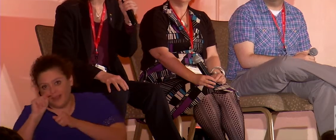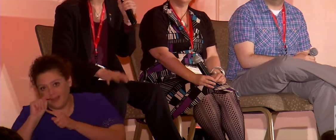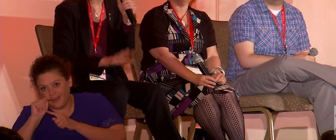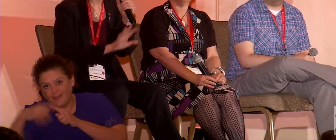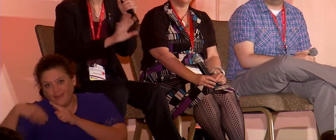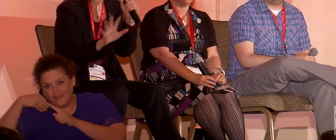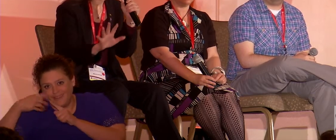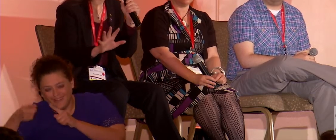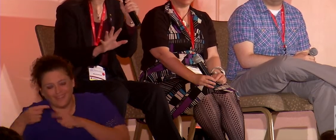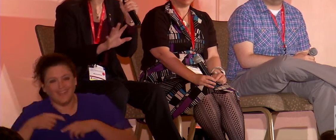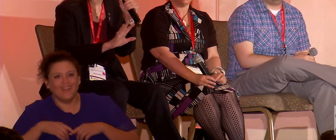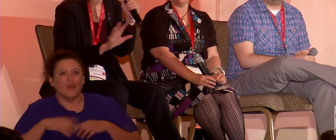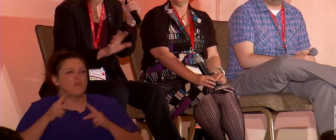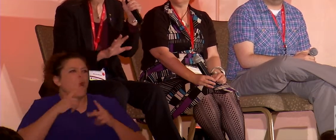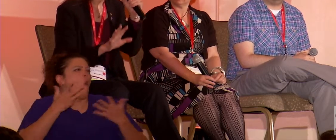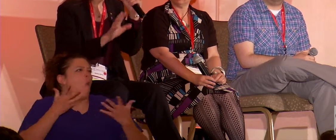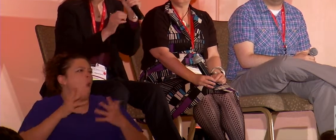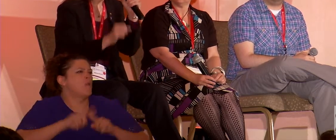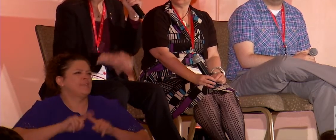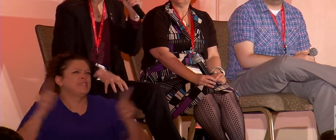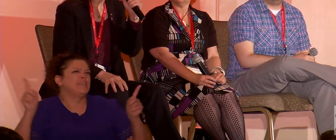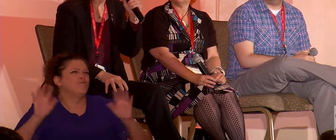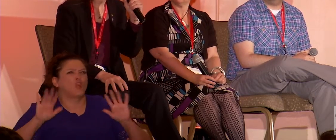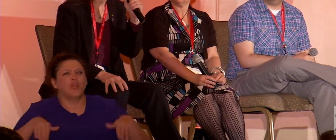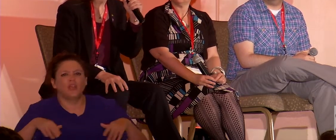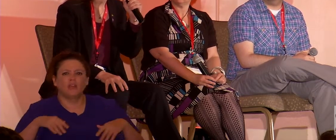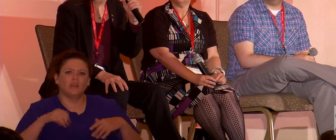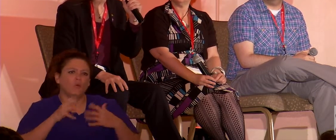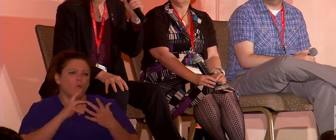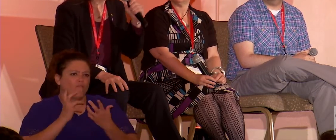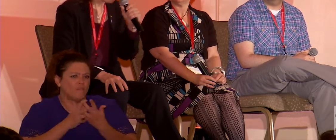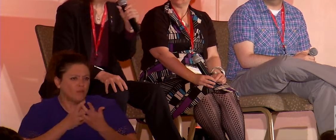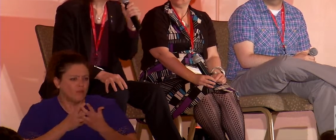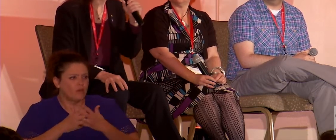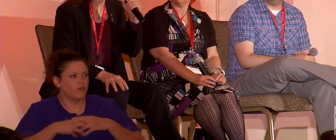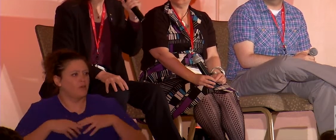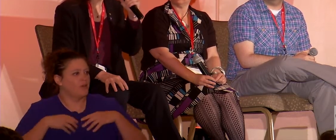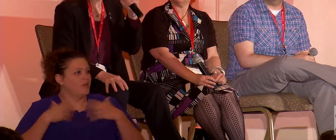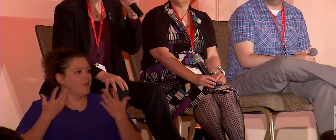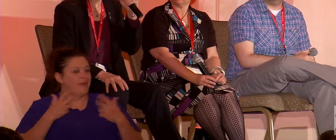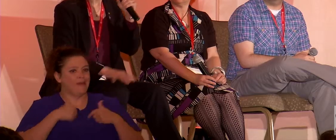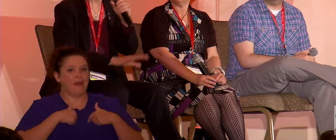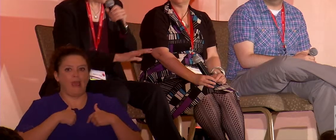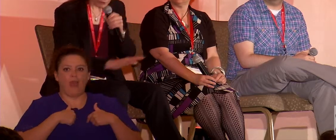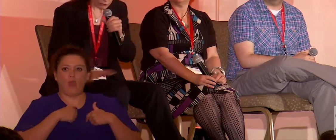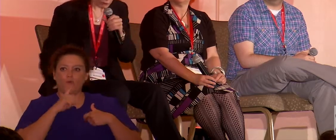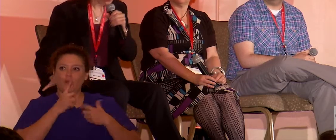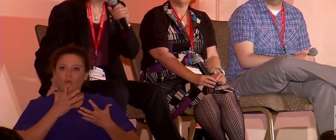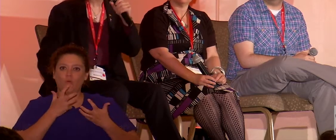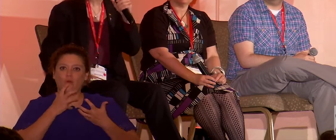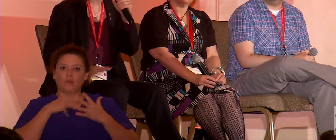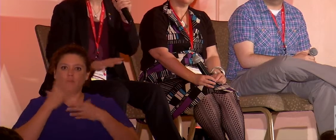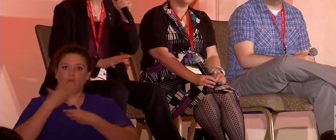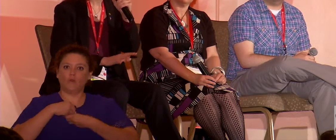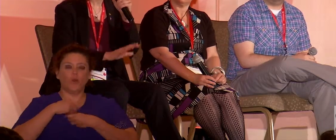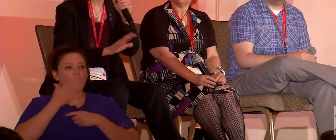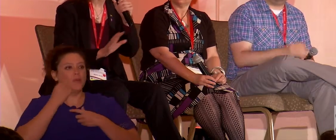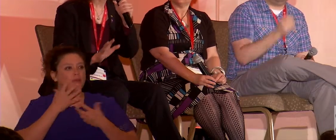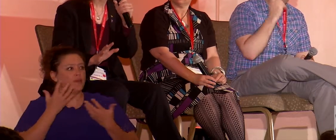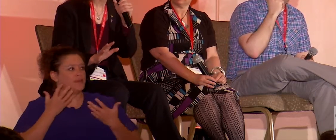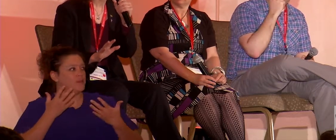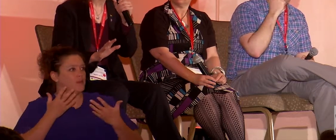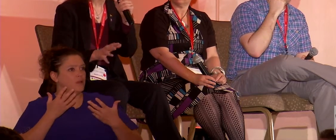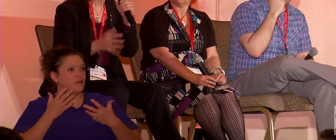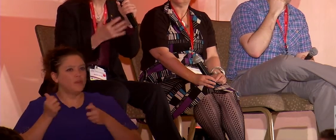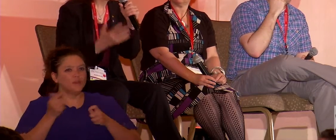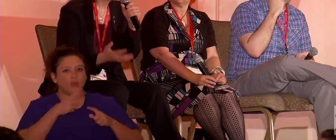sometimes, like, it's too different, it won't, and we got pretty strong. I want this. There is all of this faith and all of